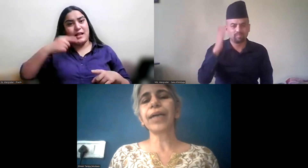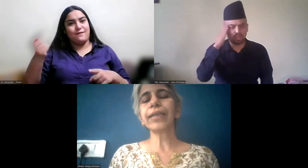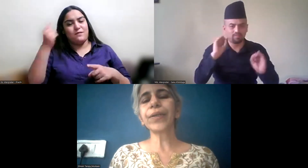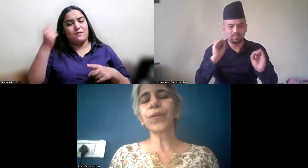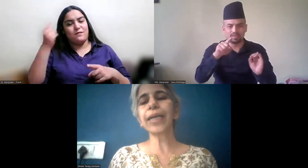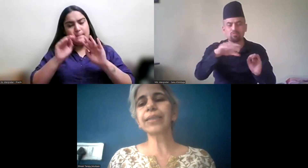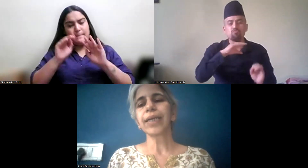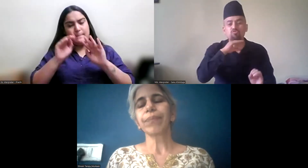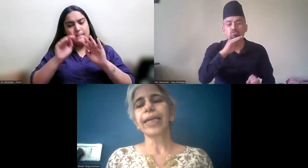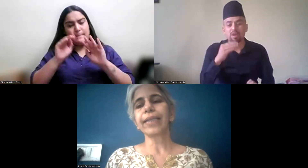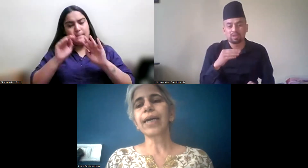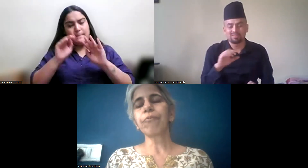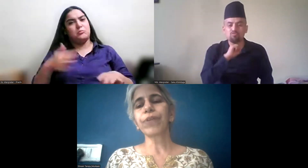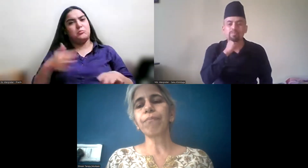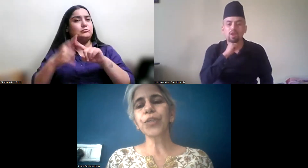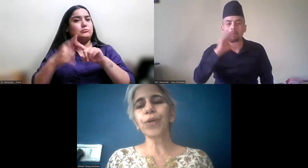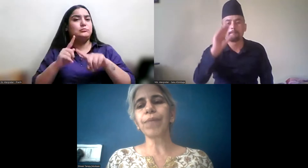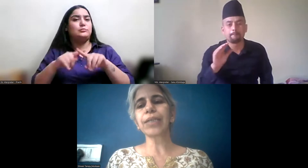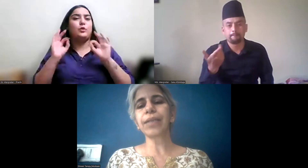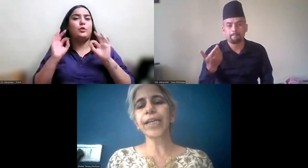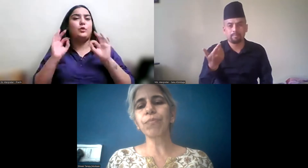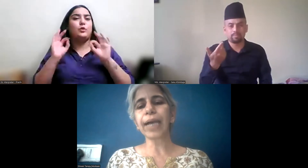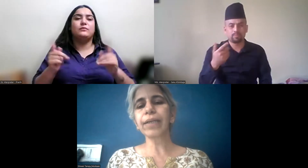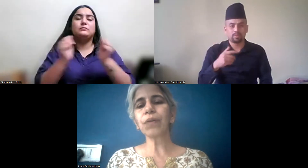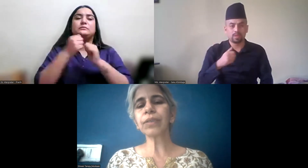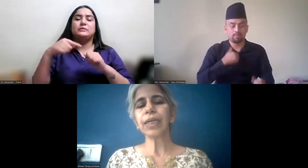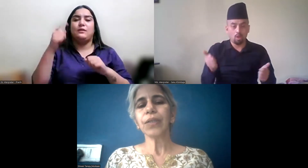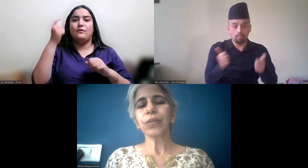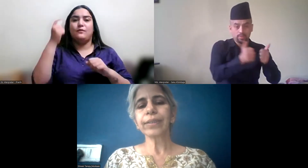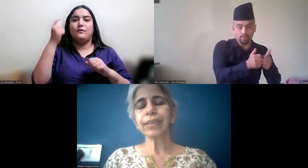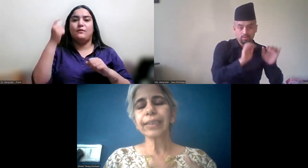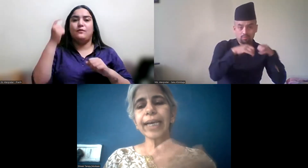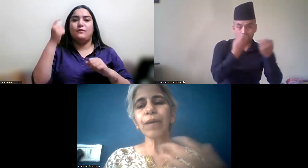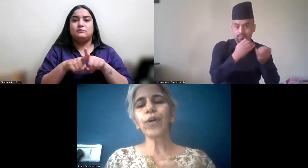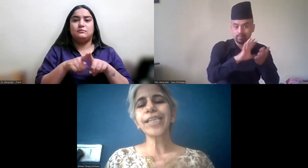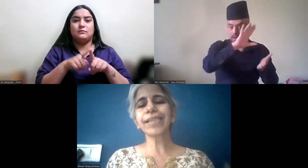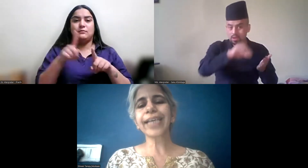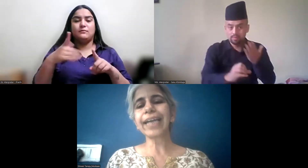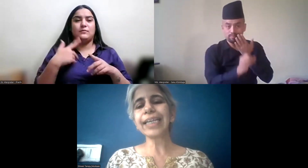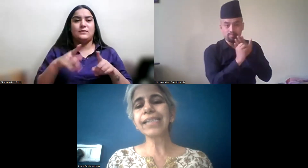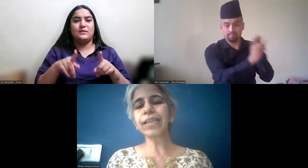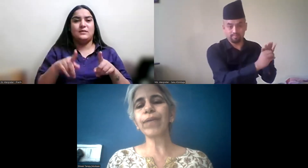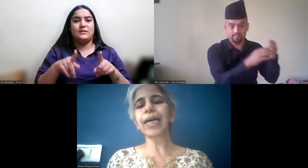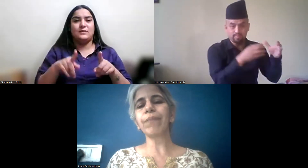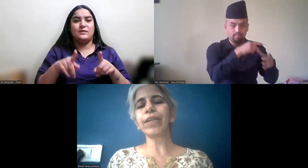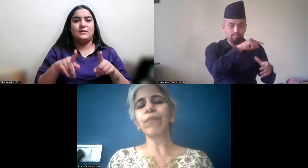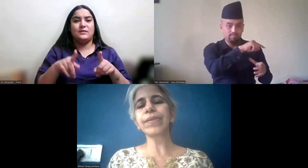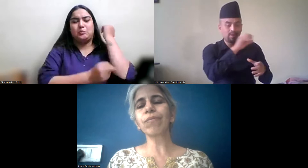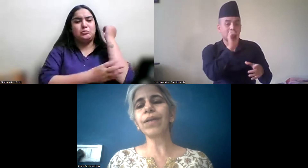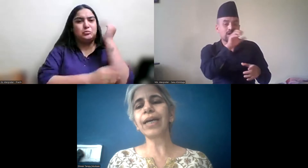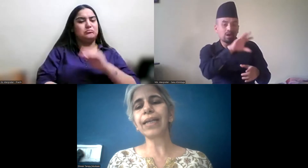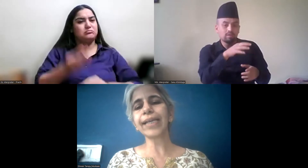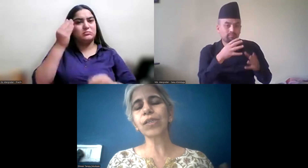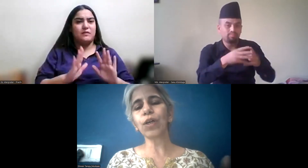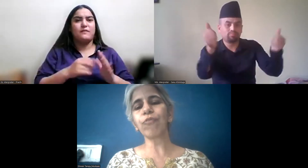much younger to us, and they come from much more marginalized backgrounds. So their voice can easily become